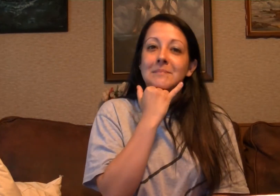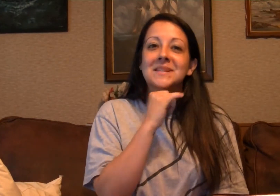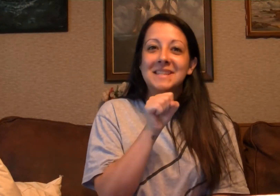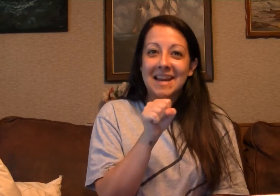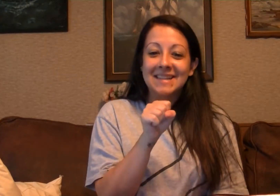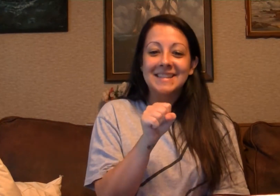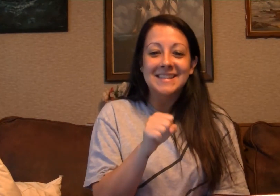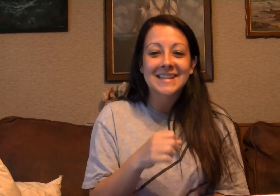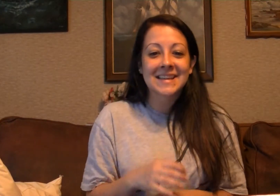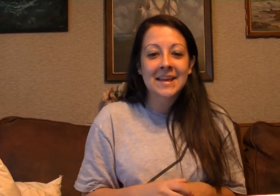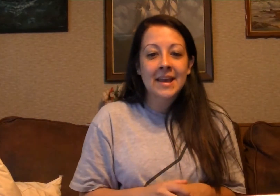mistakes.